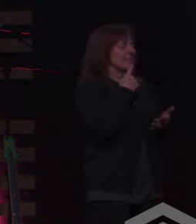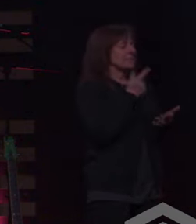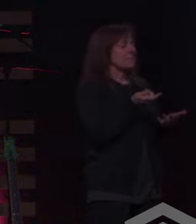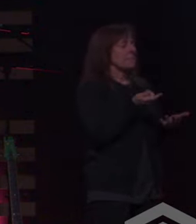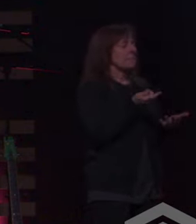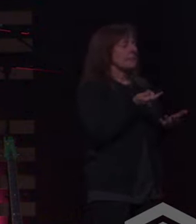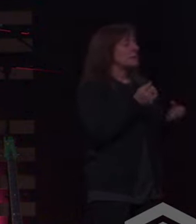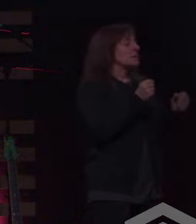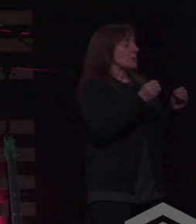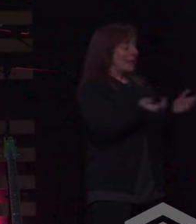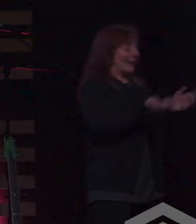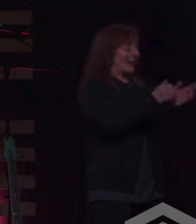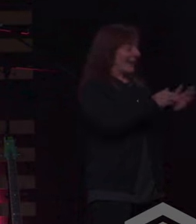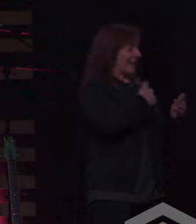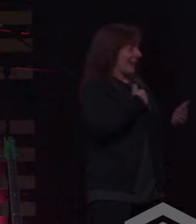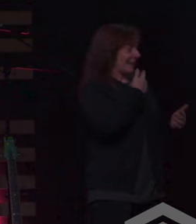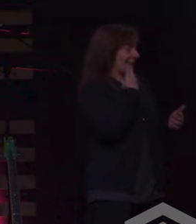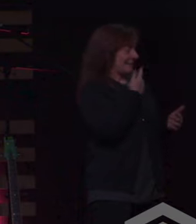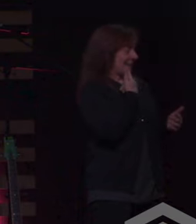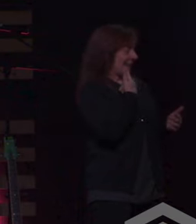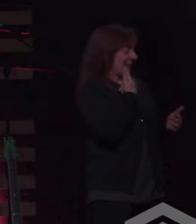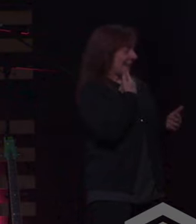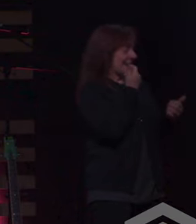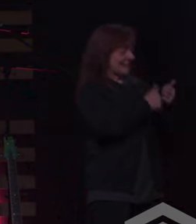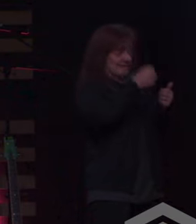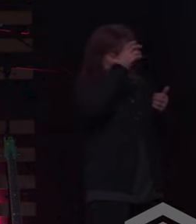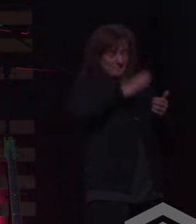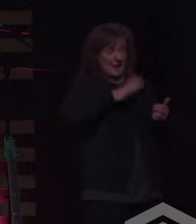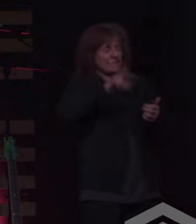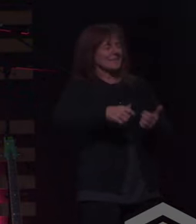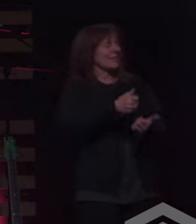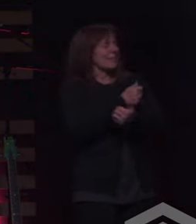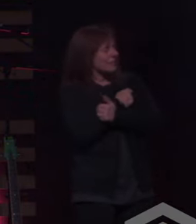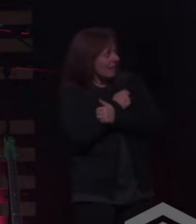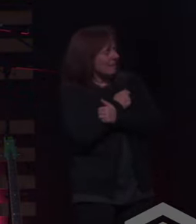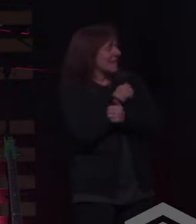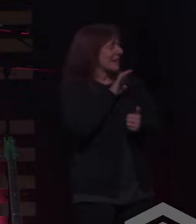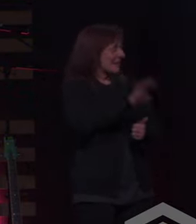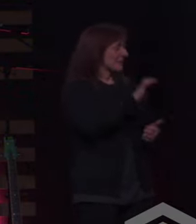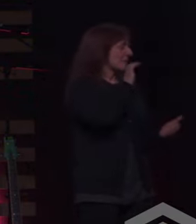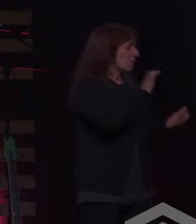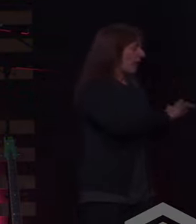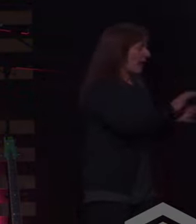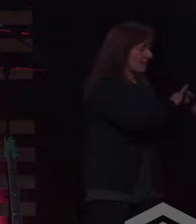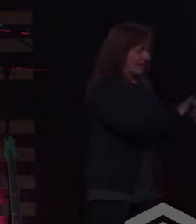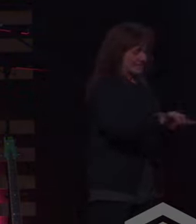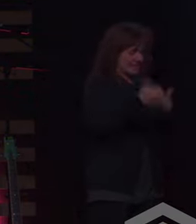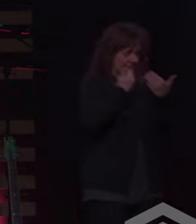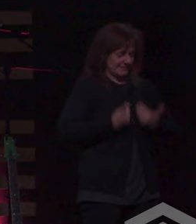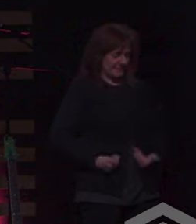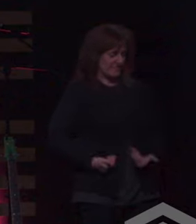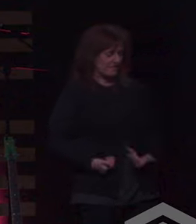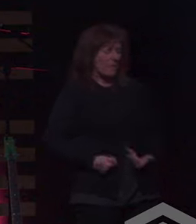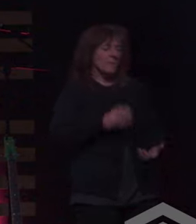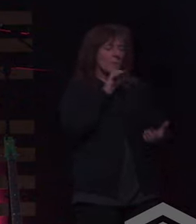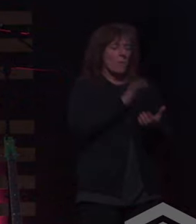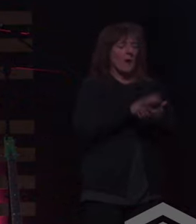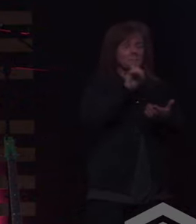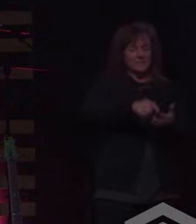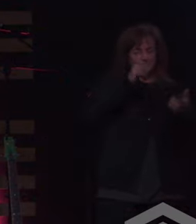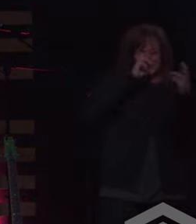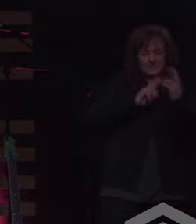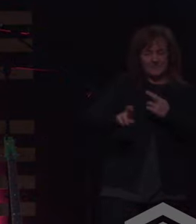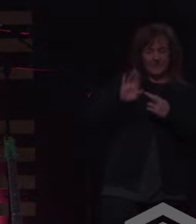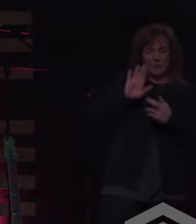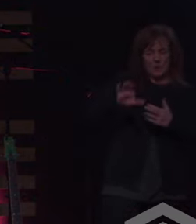section. "So again I say, each man must love his wife as he loves himself, and the wife must respect